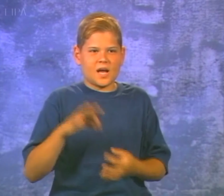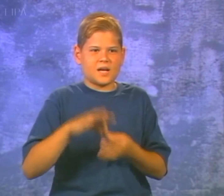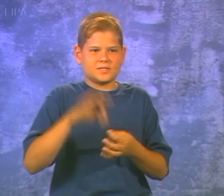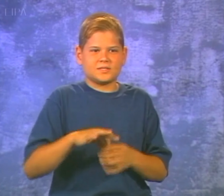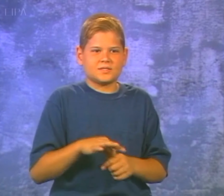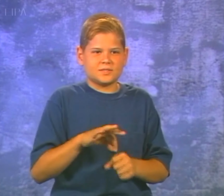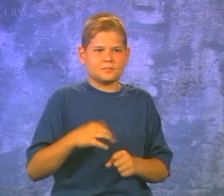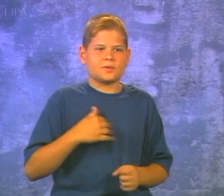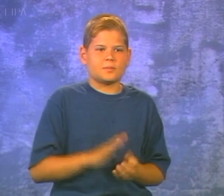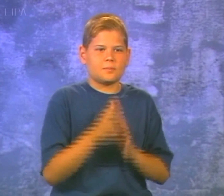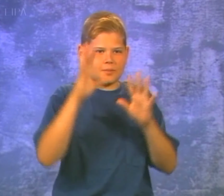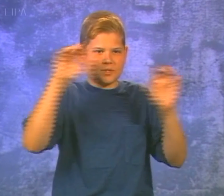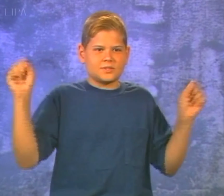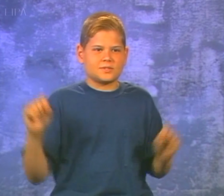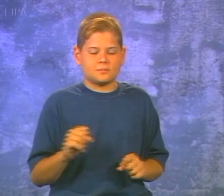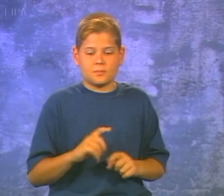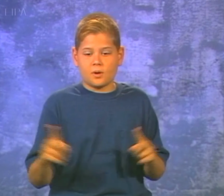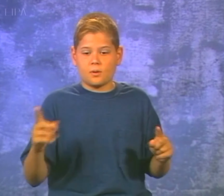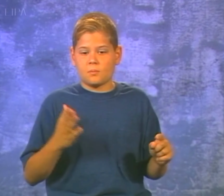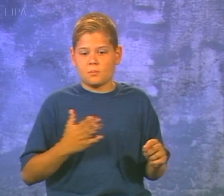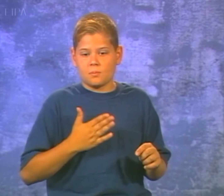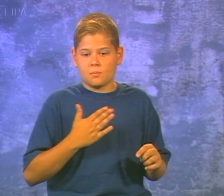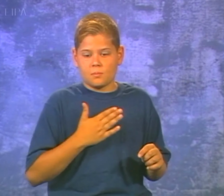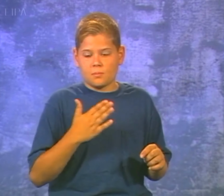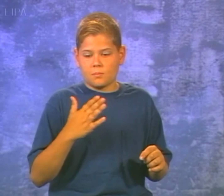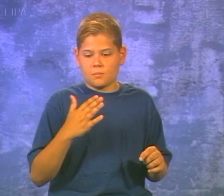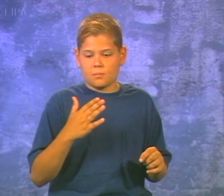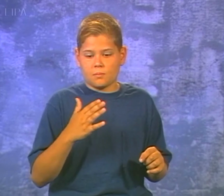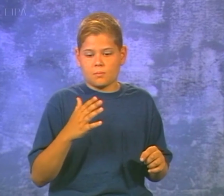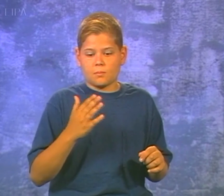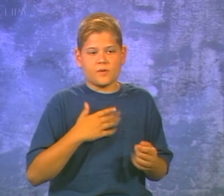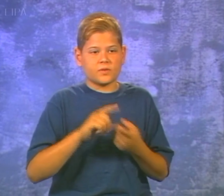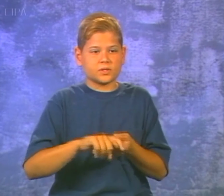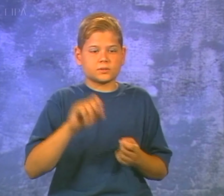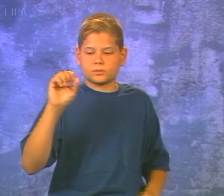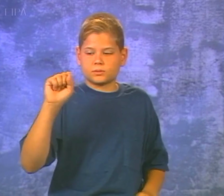Oh yeah, I'm in a club for politics. I'm actually the president of the club.